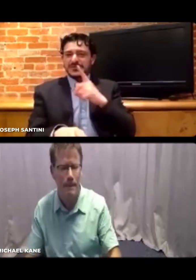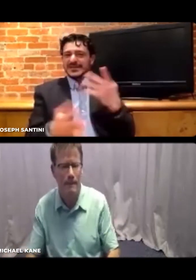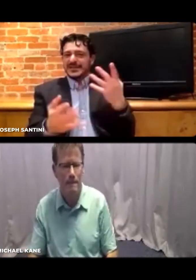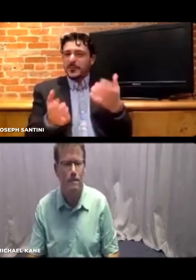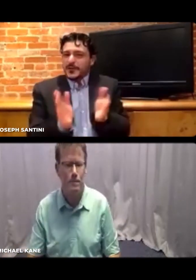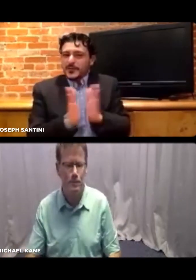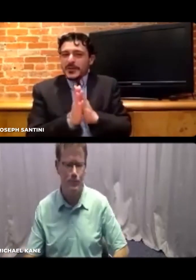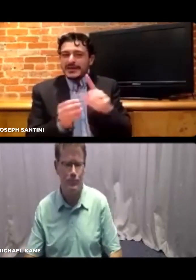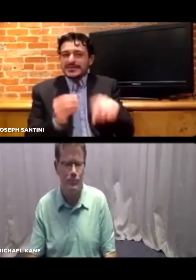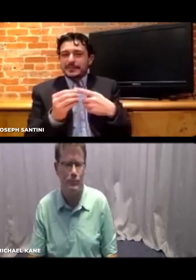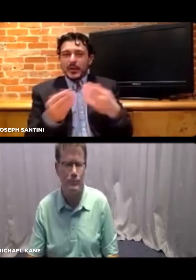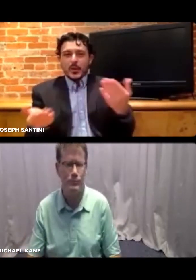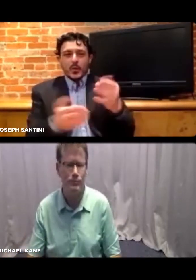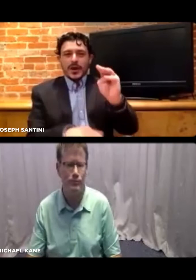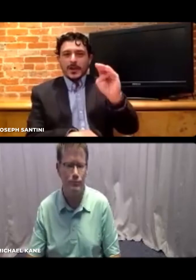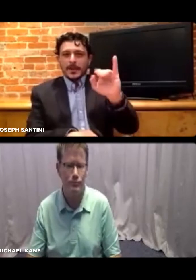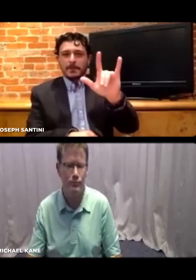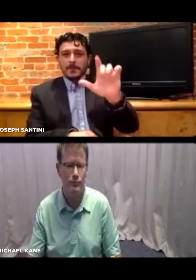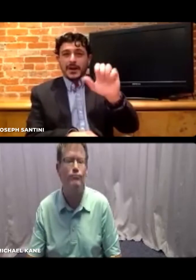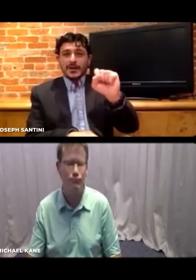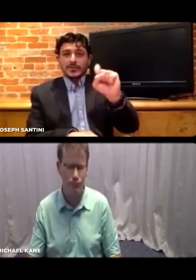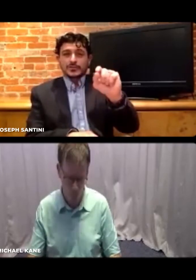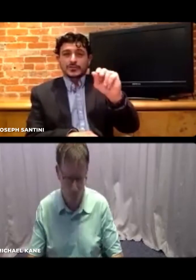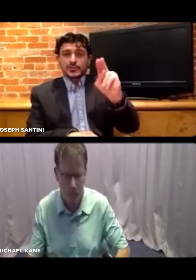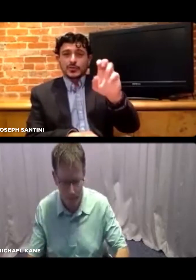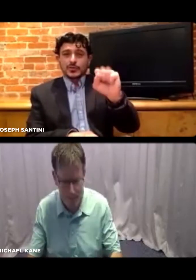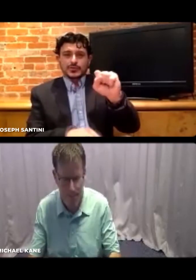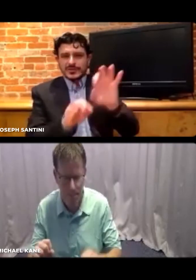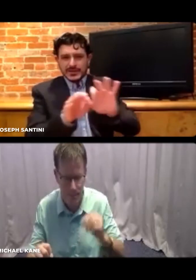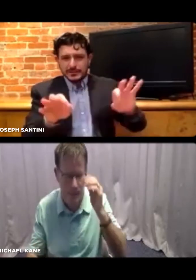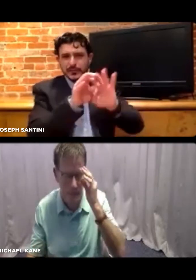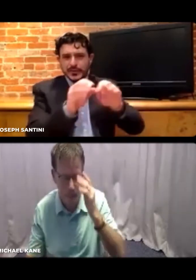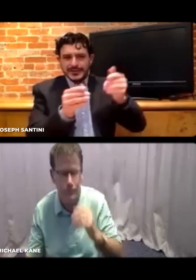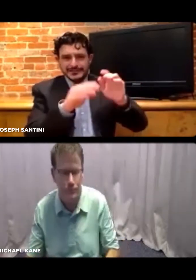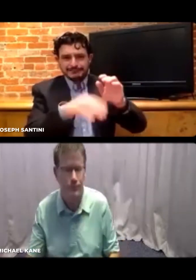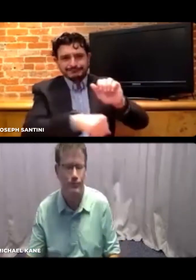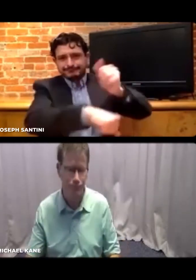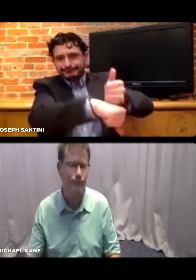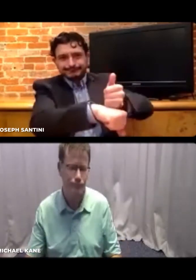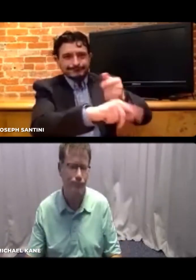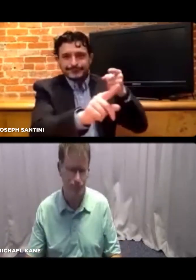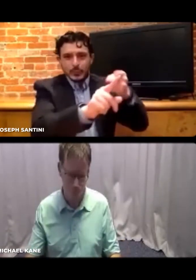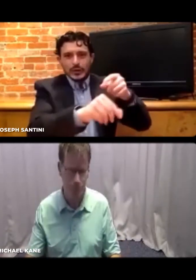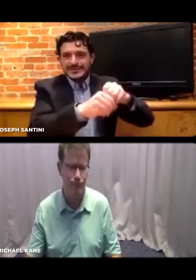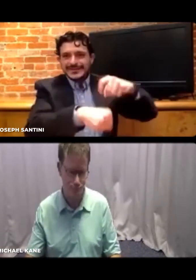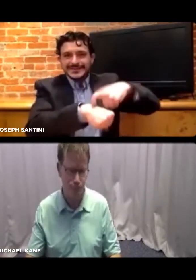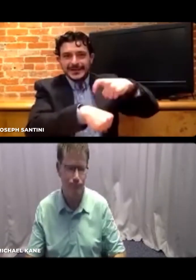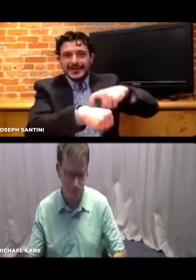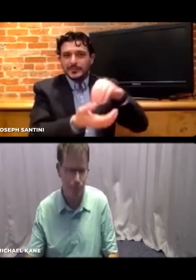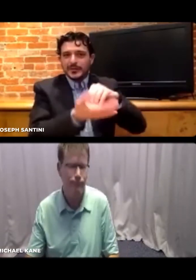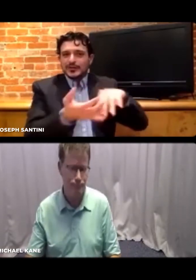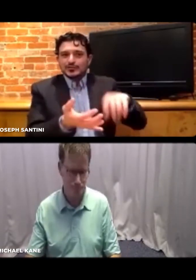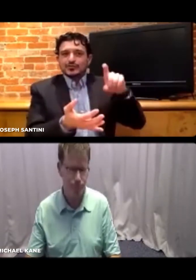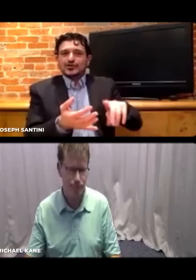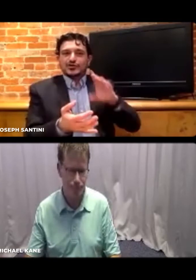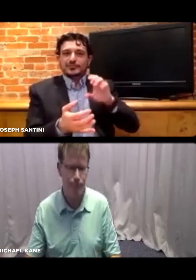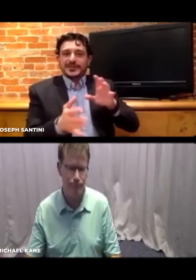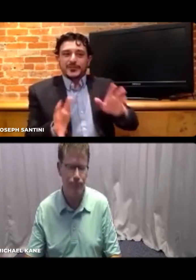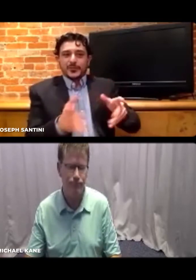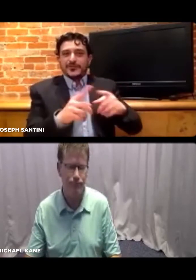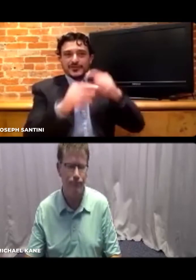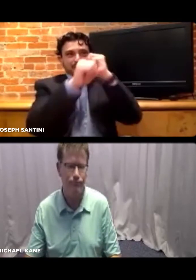what kind of milestones should students be encouraged to set and envision and plan